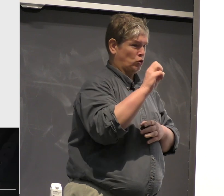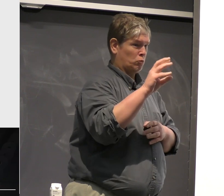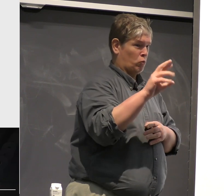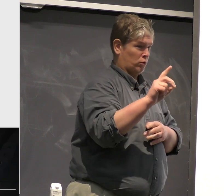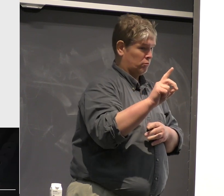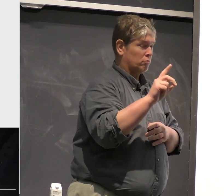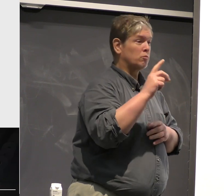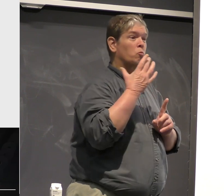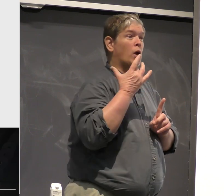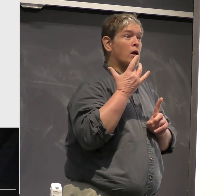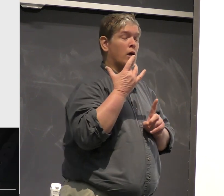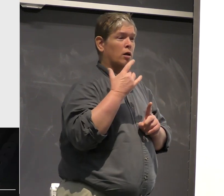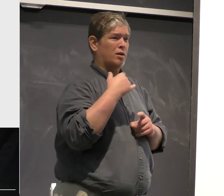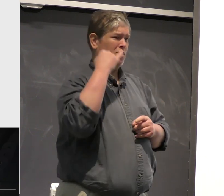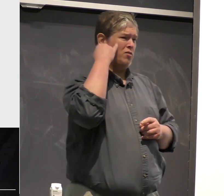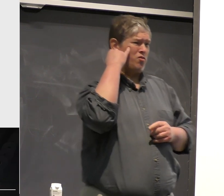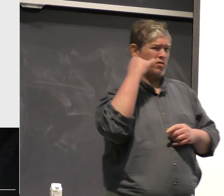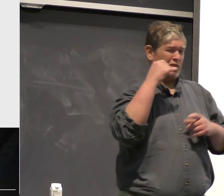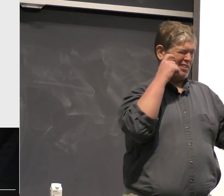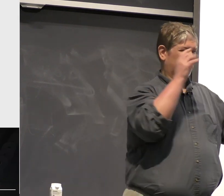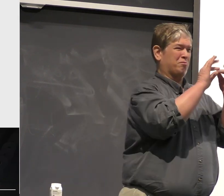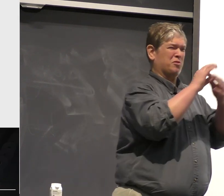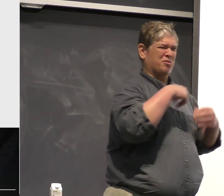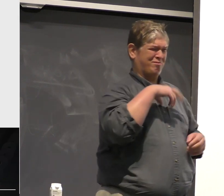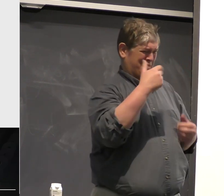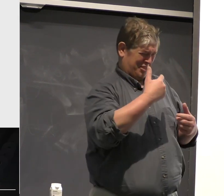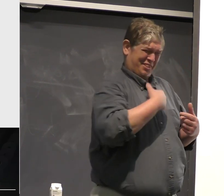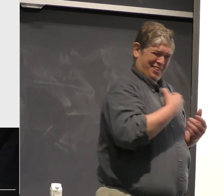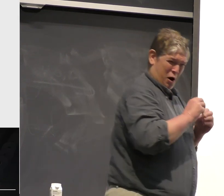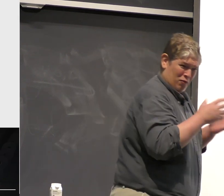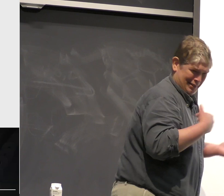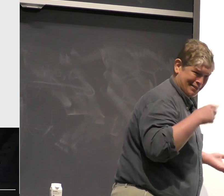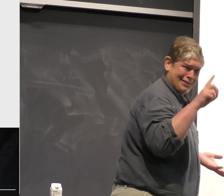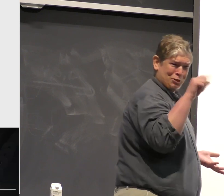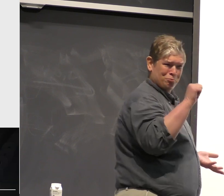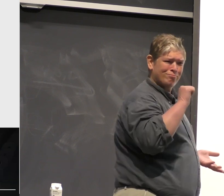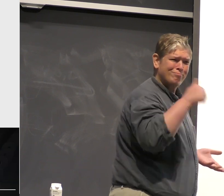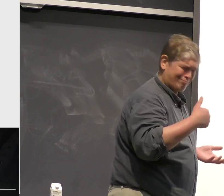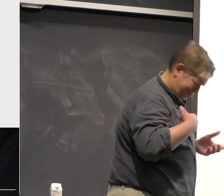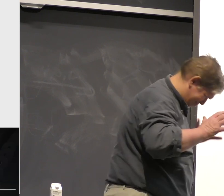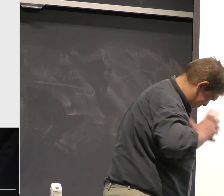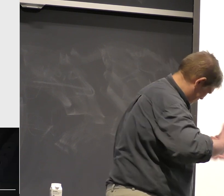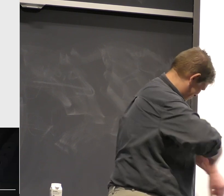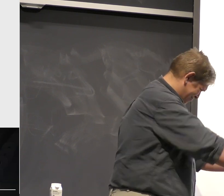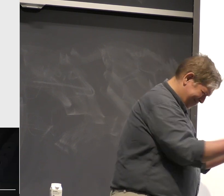Because, as you mentioned, I mean, obviously, I'm not disabled,